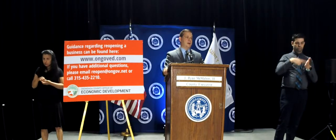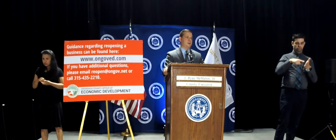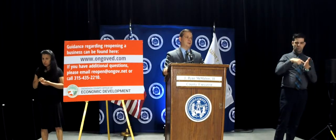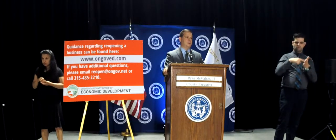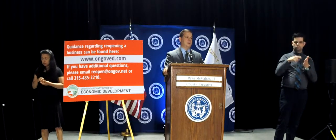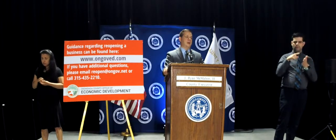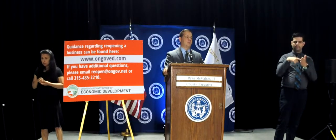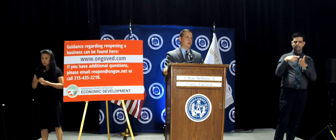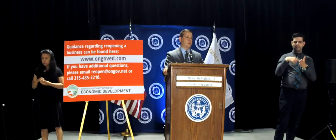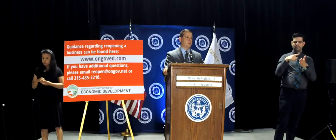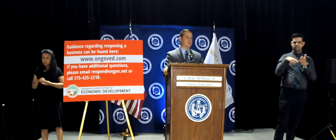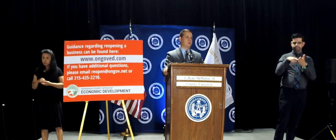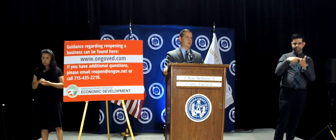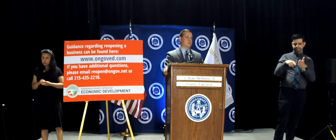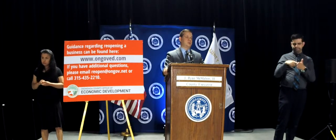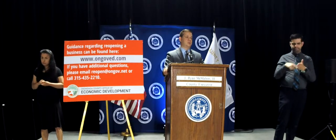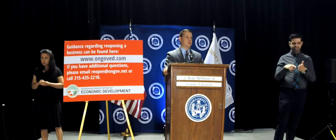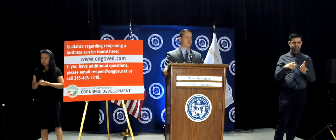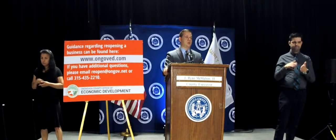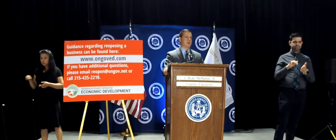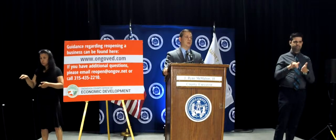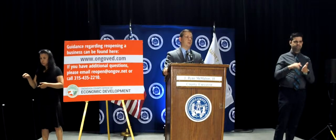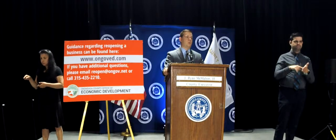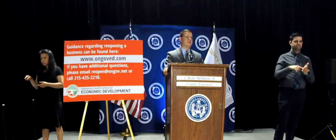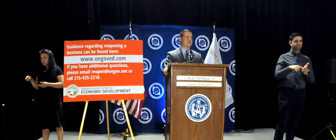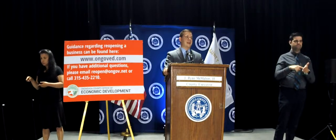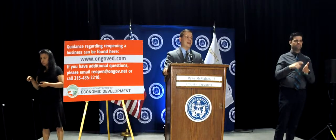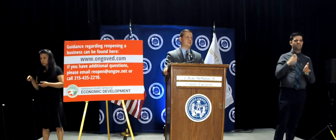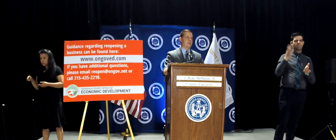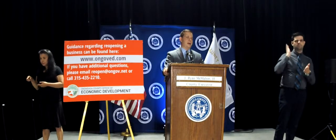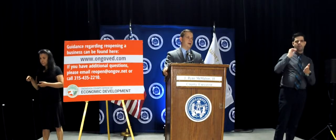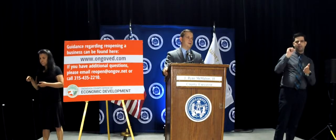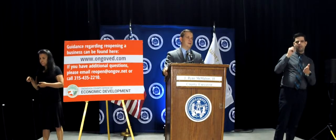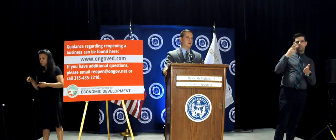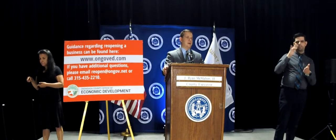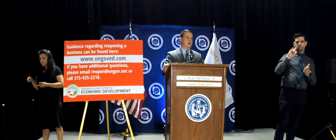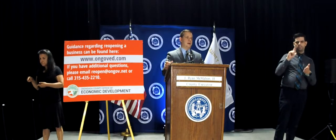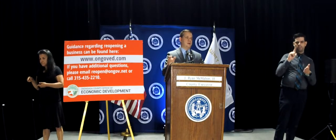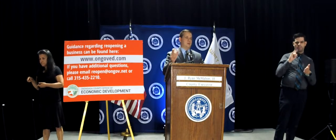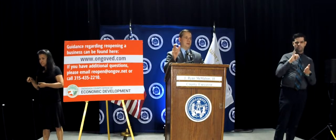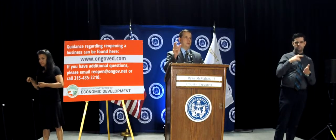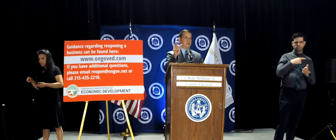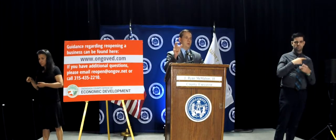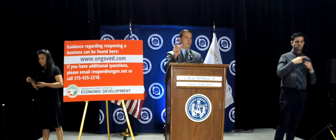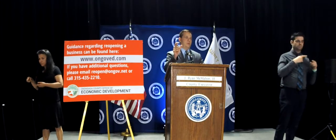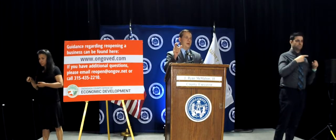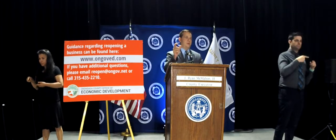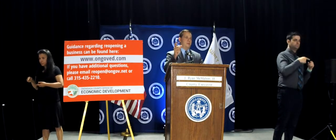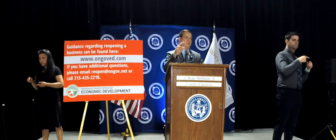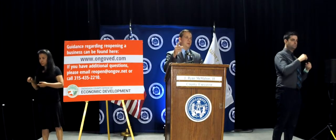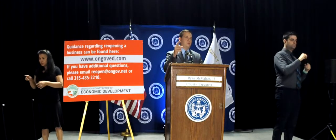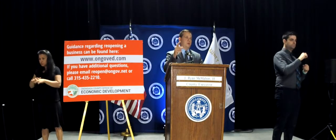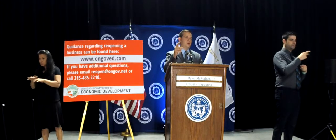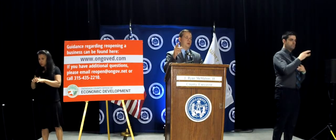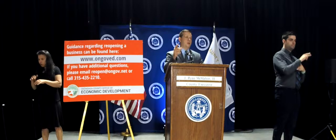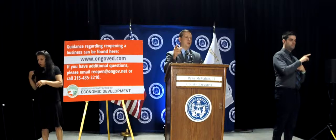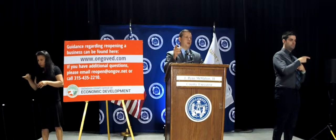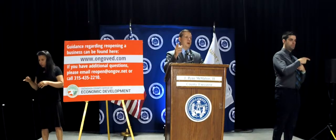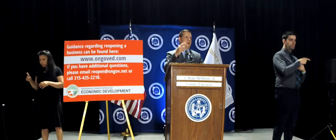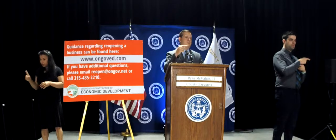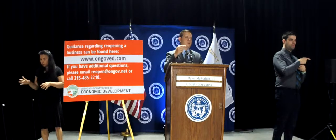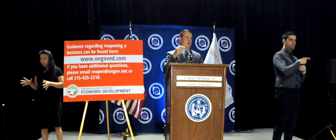from April, which showed that April wasn't as bad. We had a little bit of growth in that payment year over